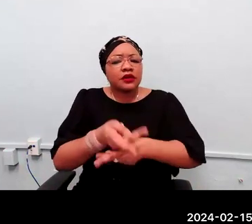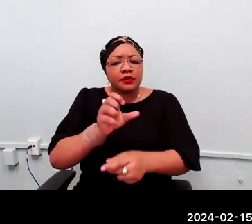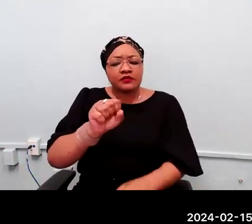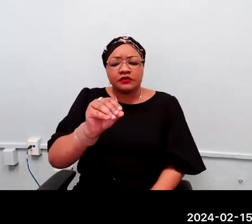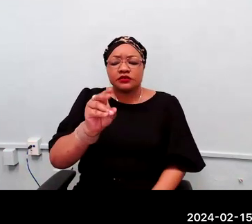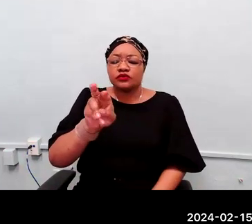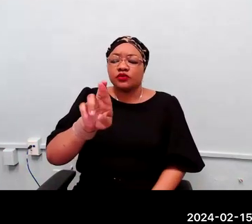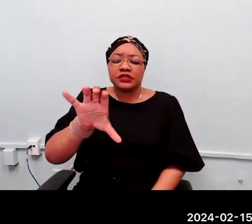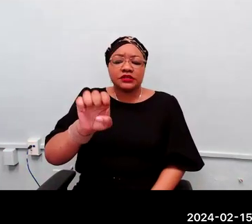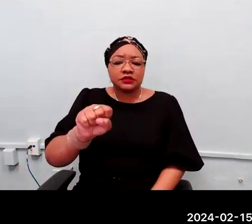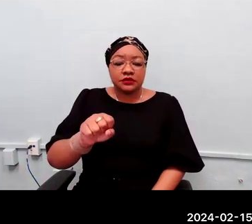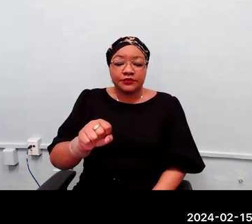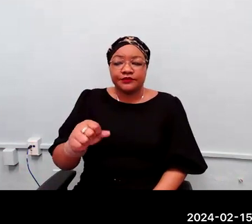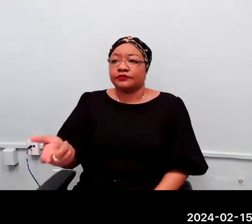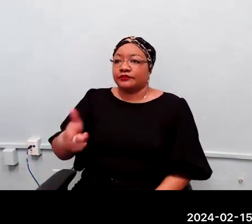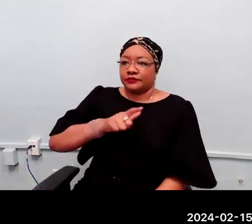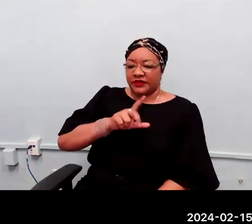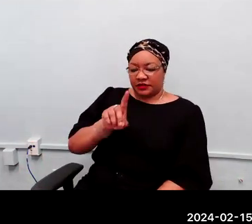Well, right now, like,